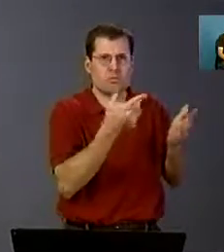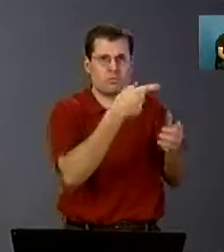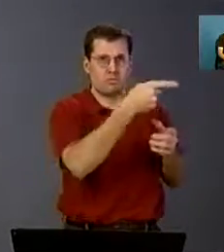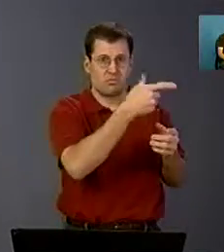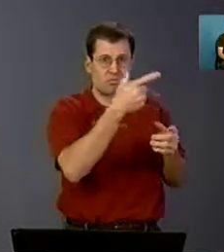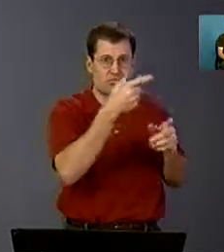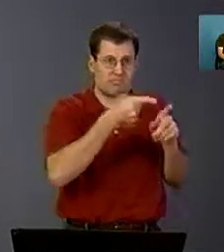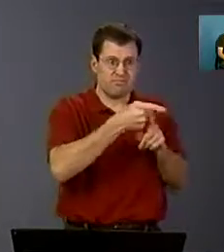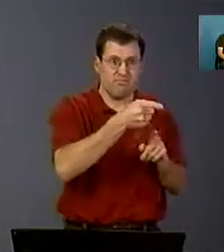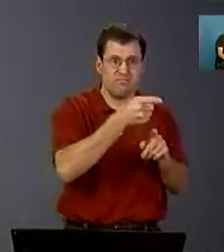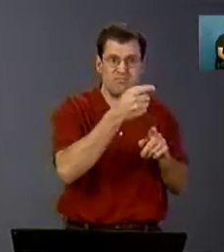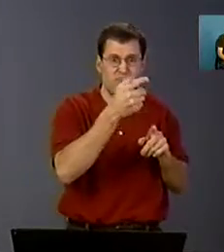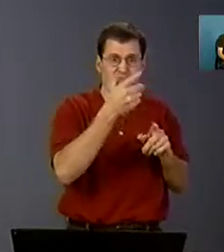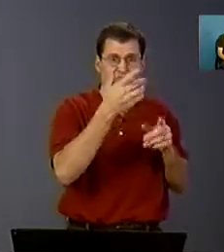in their shops.